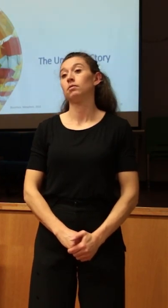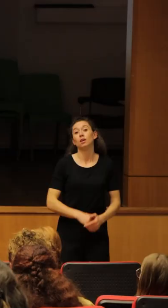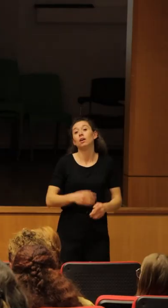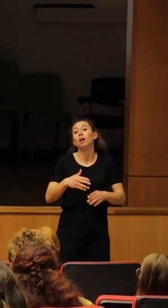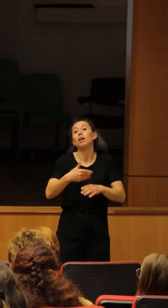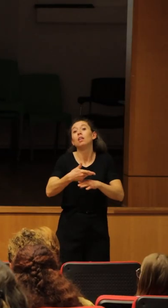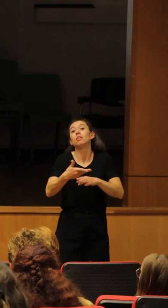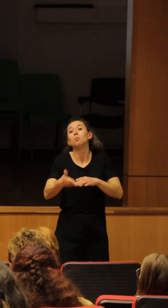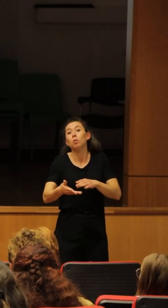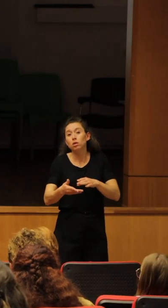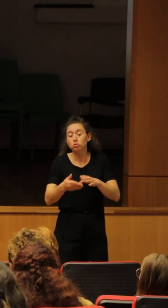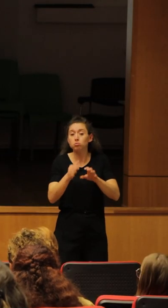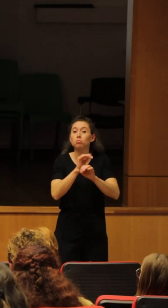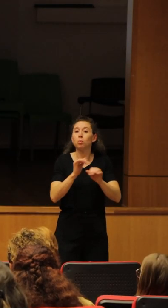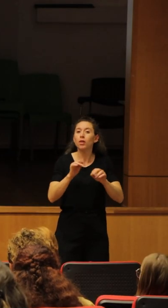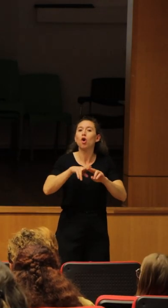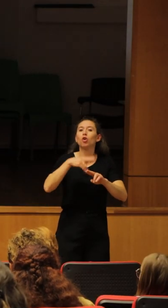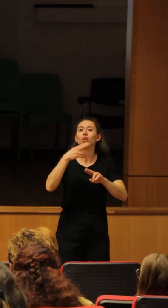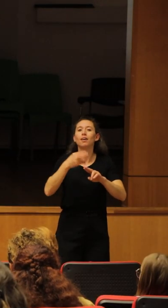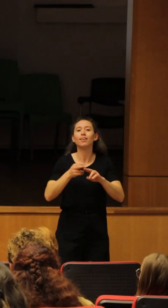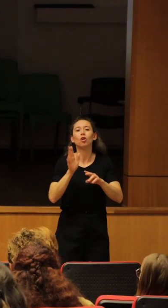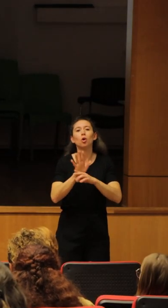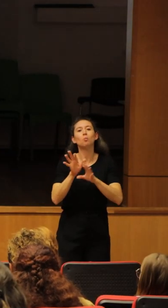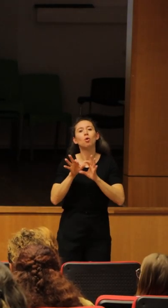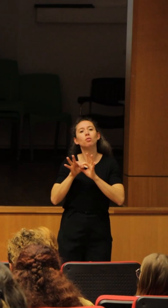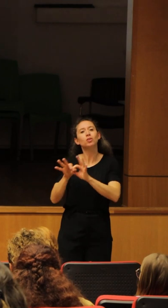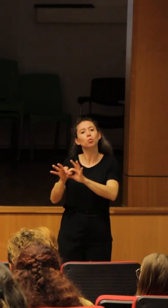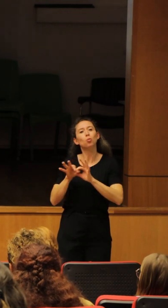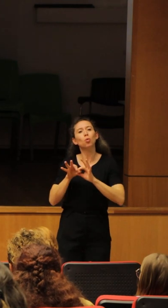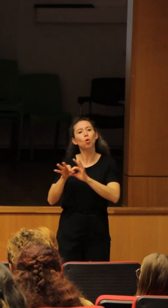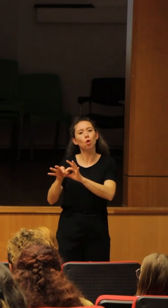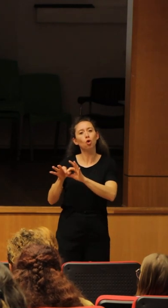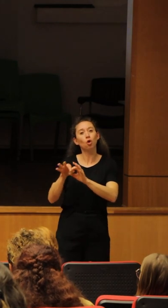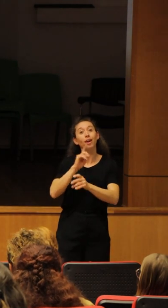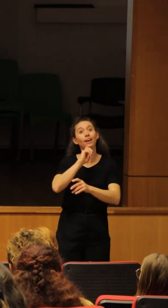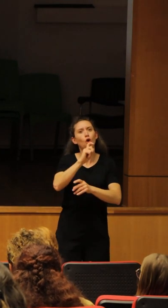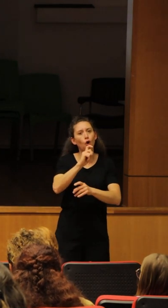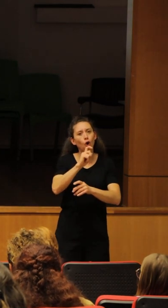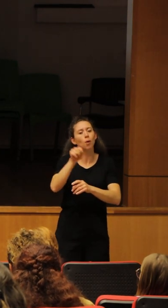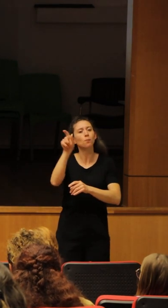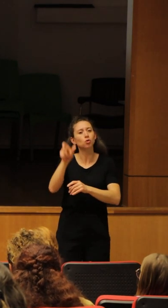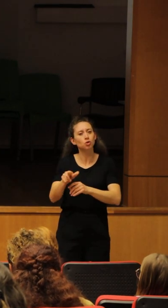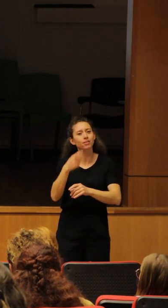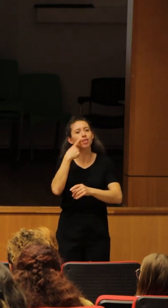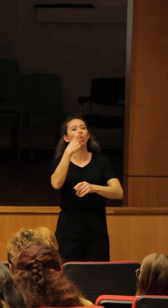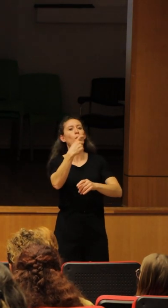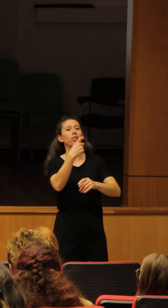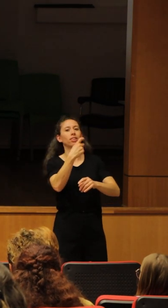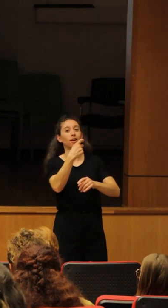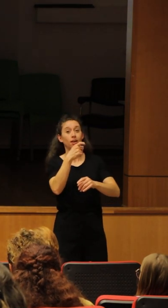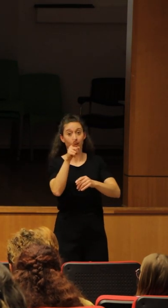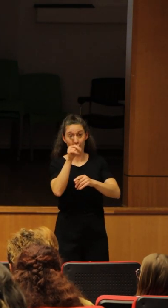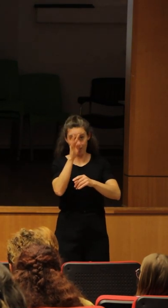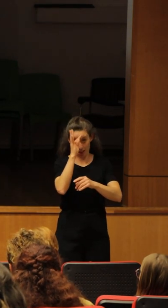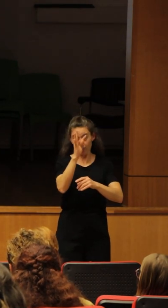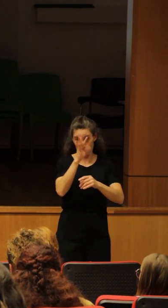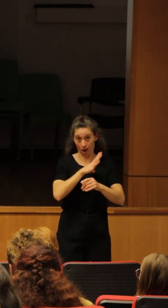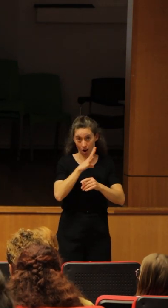uno vuelve a construir el puente, digamos, hacia el término enojo para que la persona haga la asociación, ¿no?